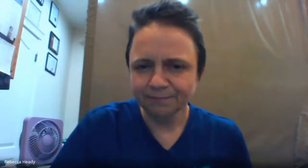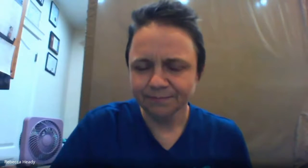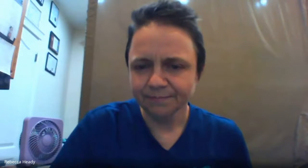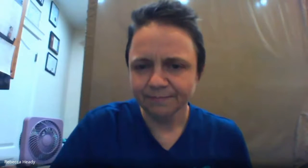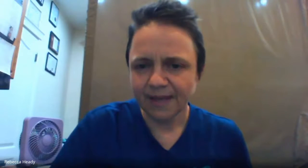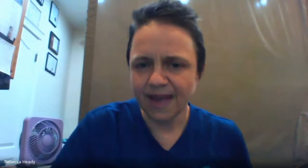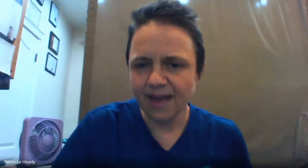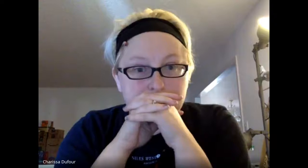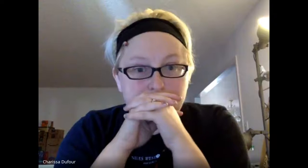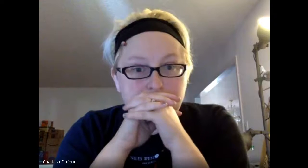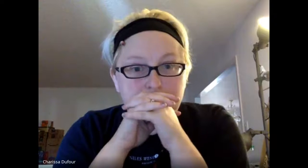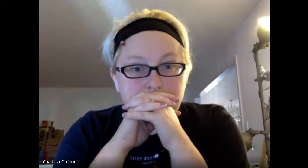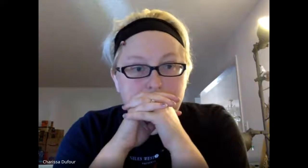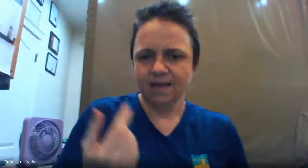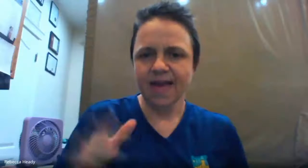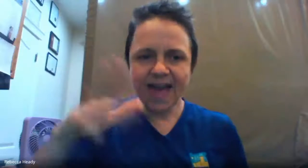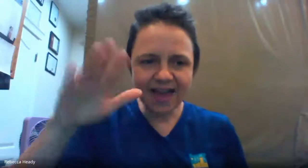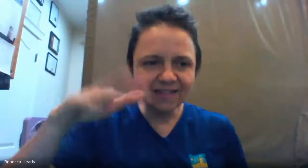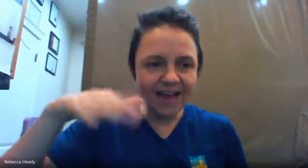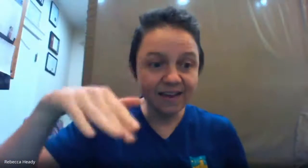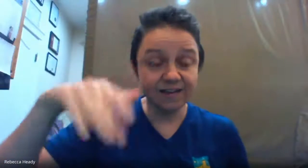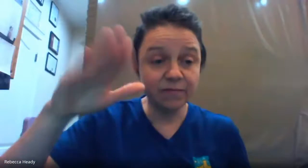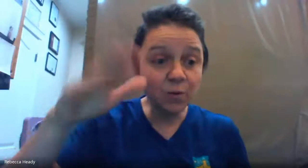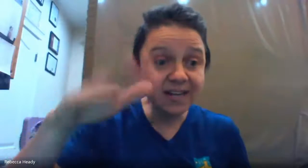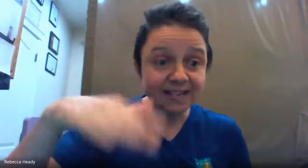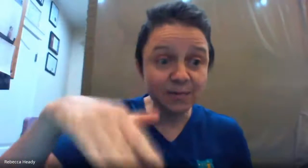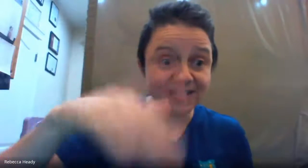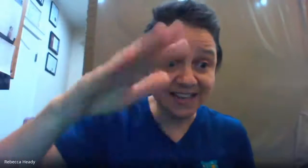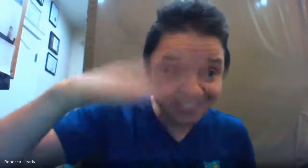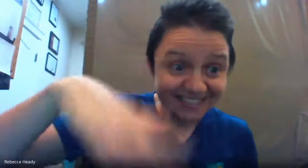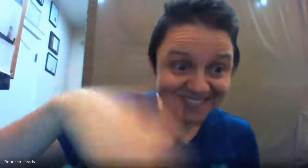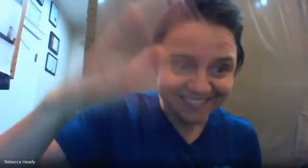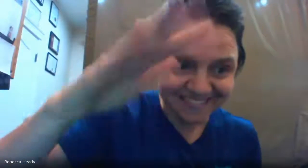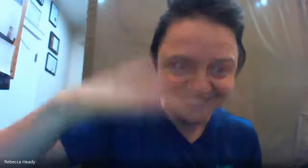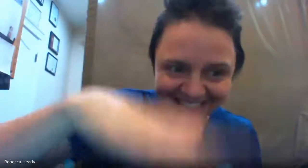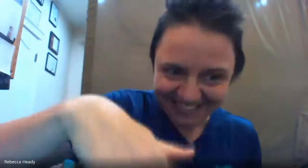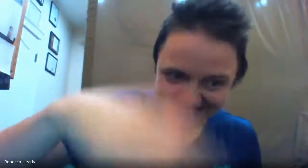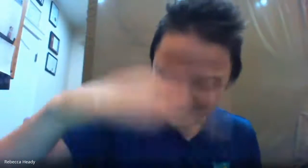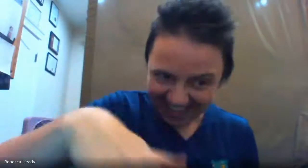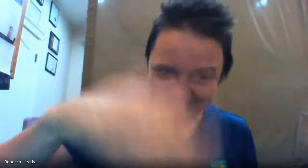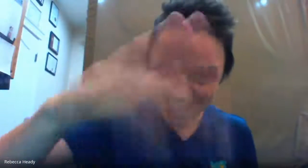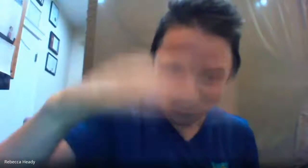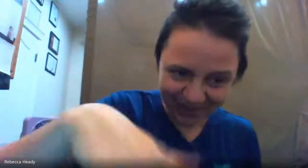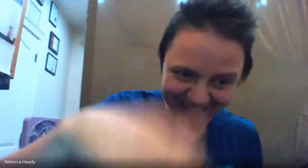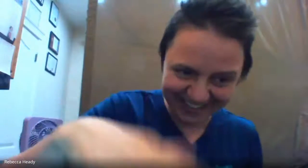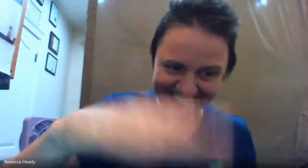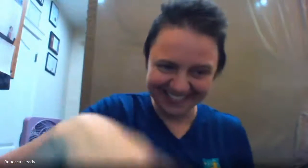Hey, okay. Hey, like if you want to get somebody's attention. Hey, you. Yeah, I was practicing